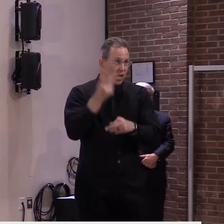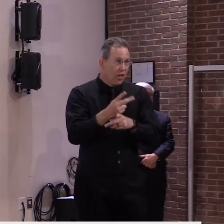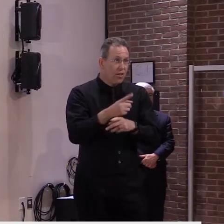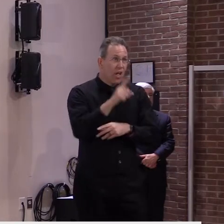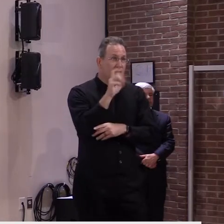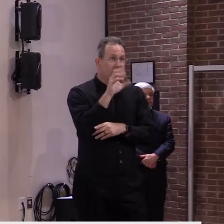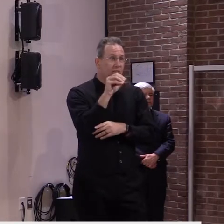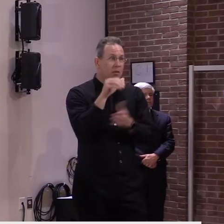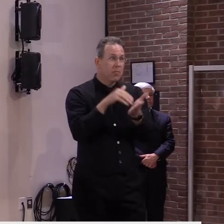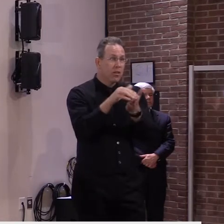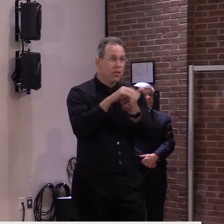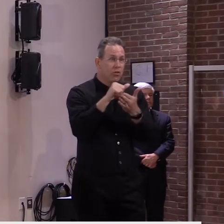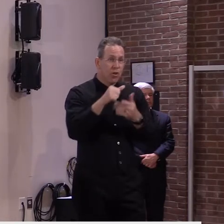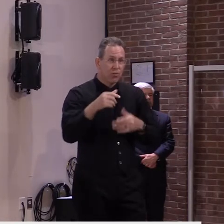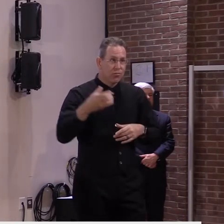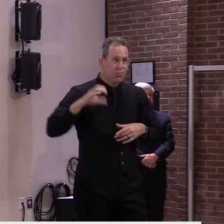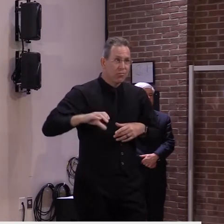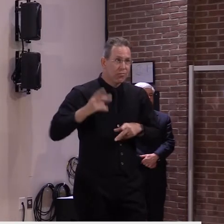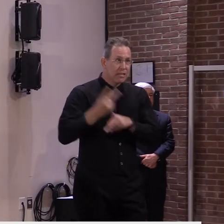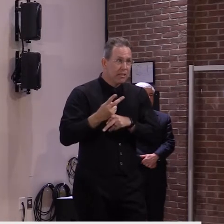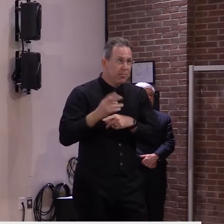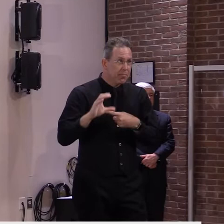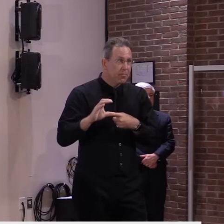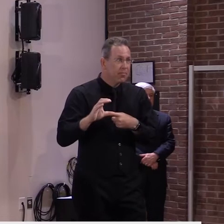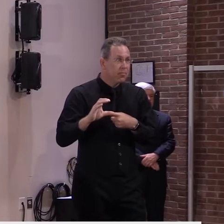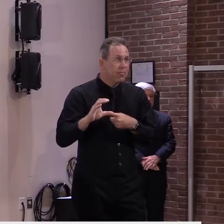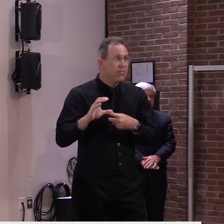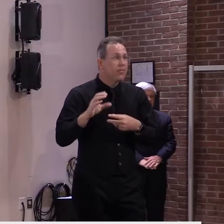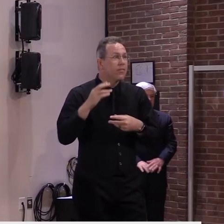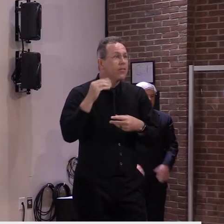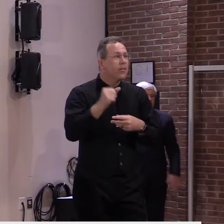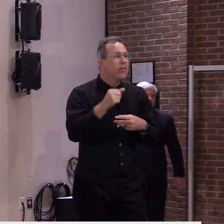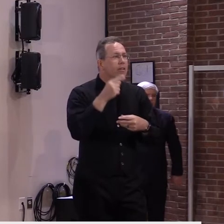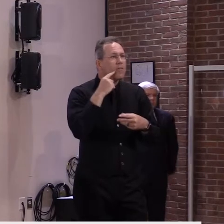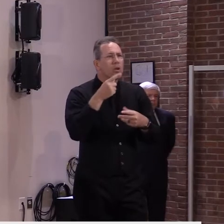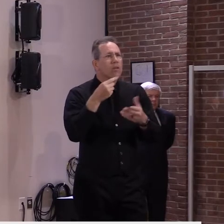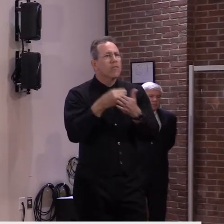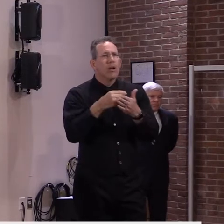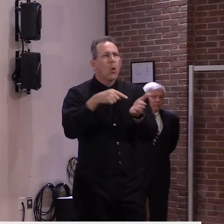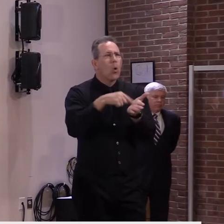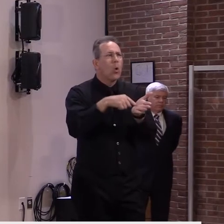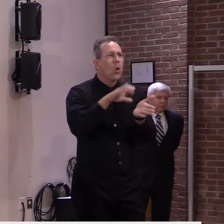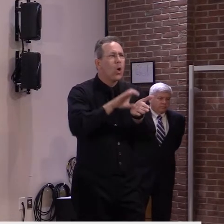pension underfunding problem. As you know, they pushed benefit changes off until next year.